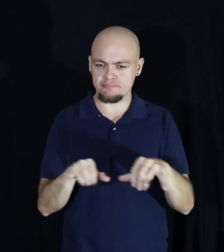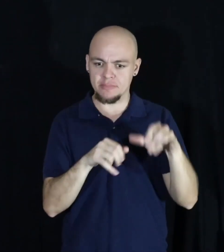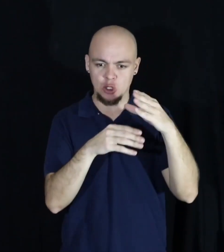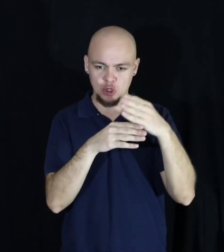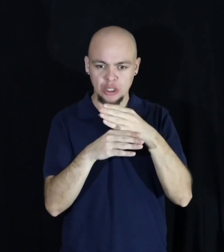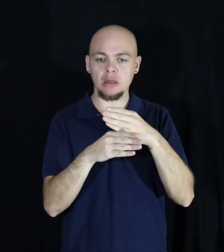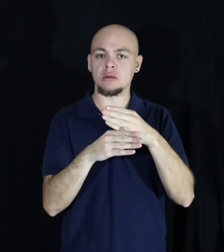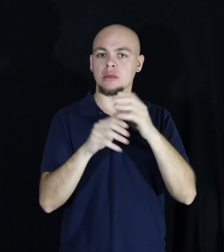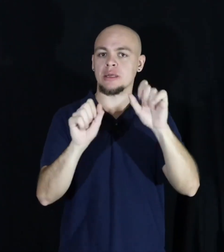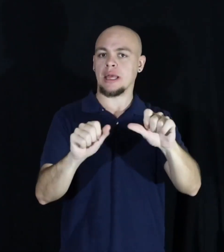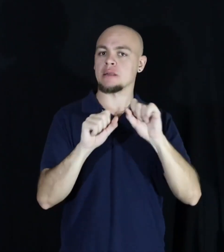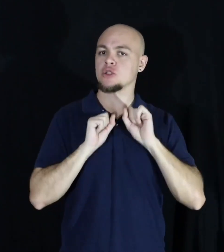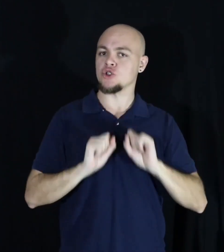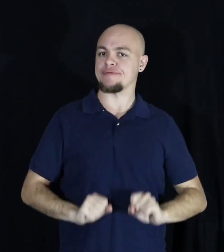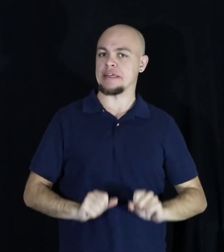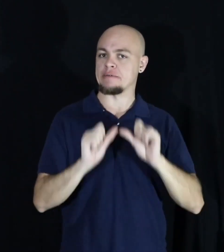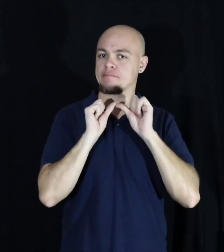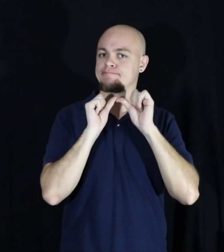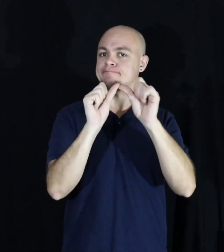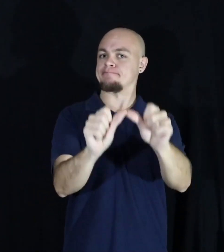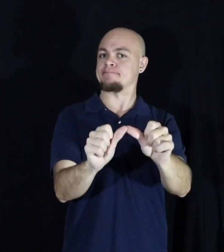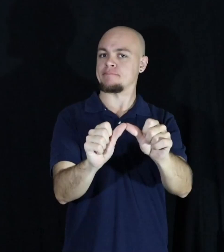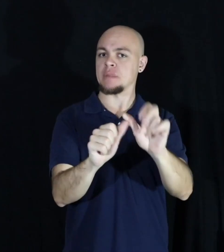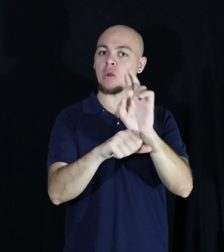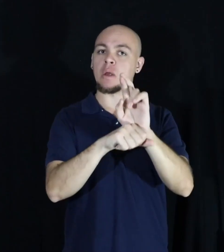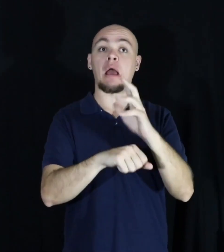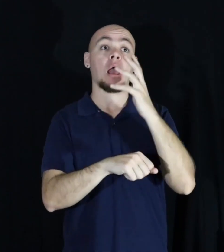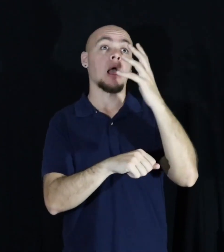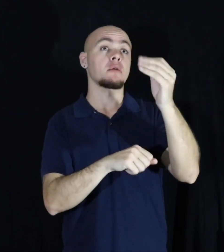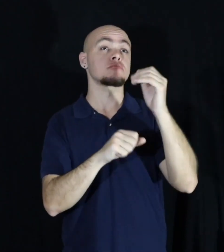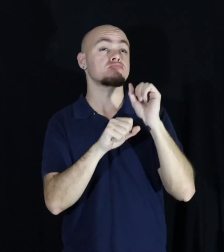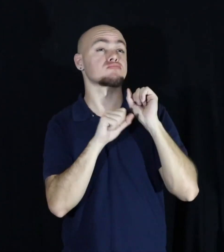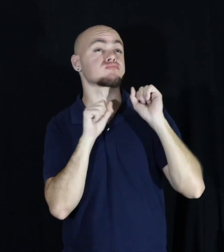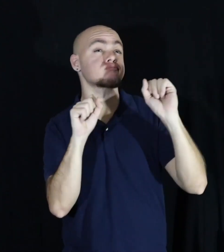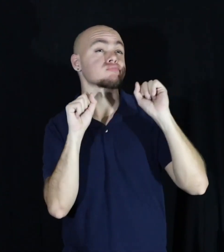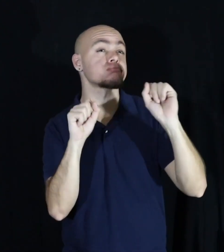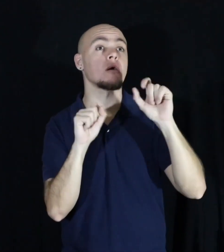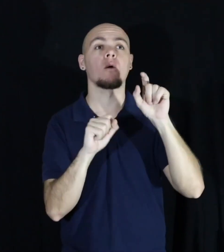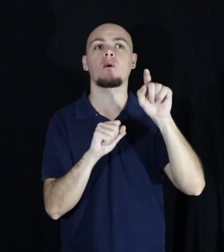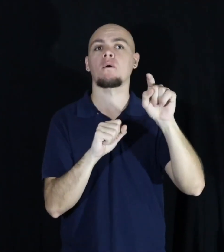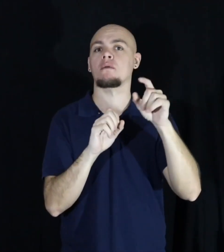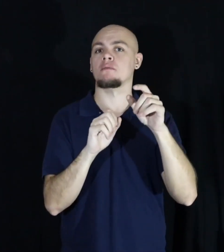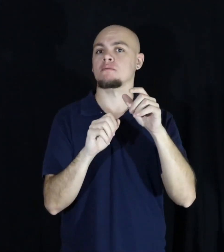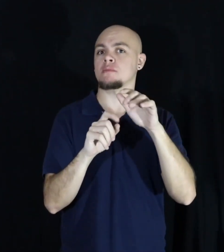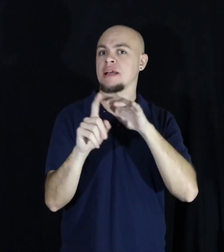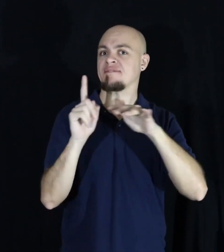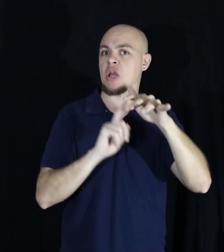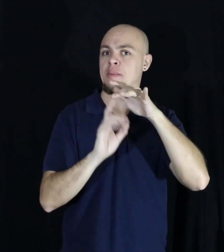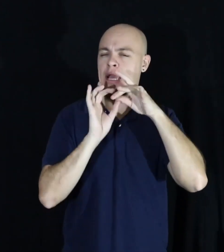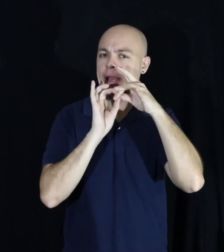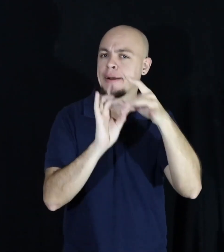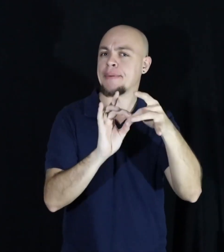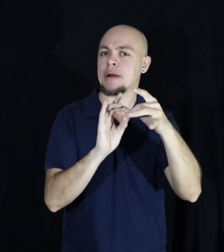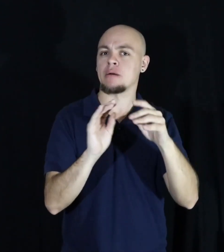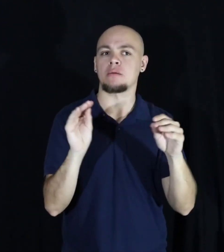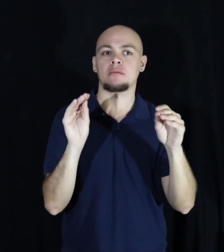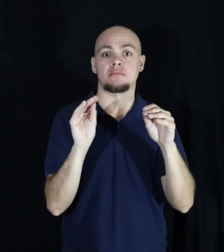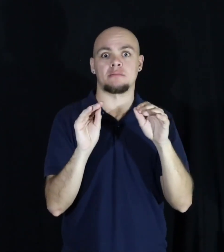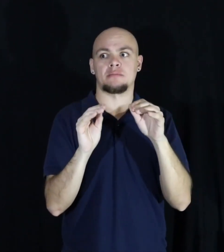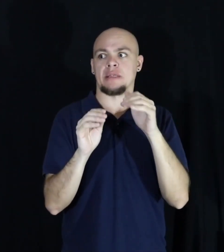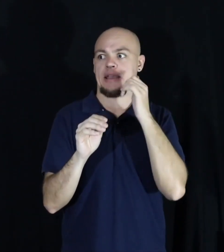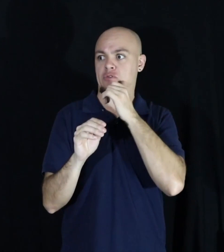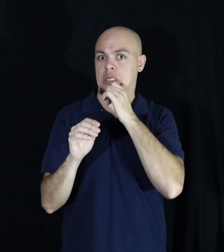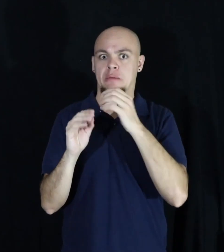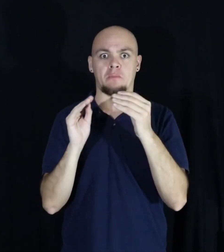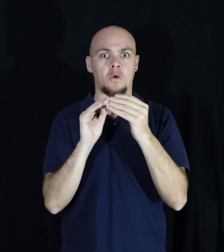to survive. This ritual of outdoor recreation can be a way to connect us to the environment that we're growing more and more distant from each